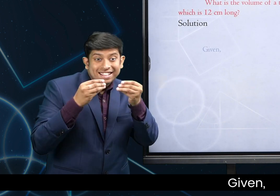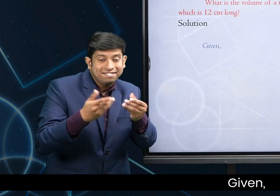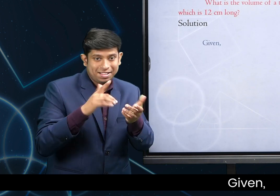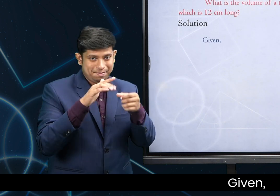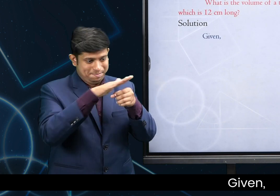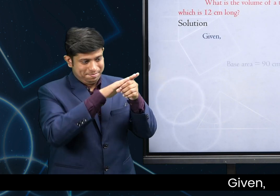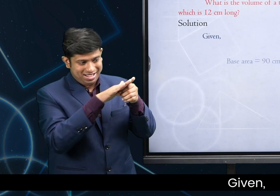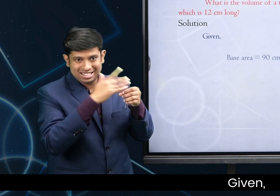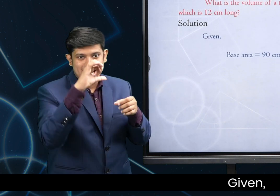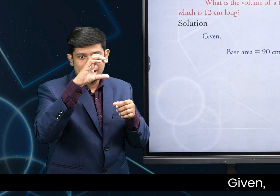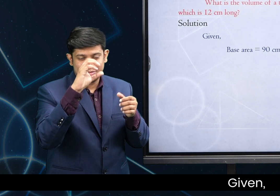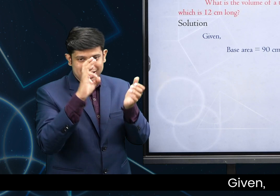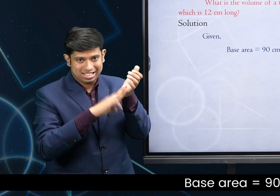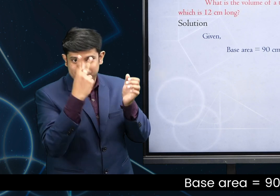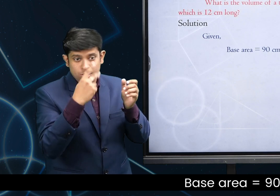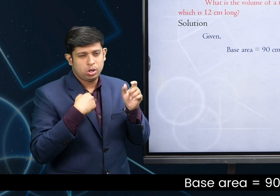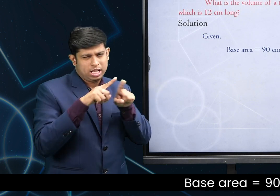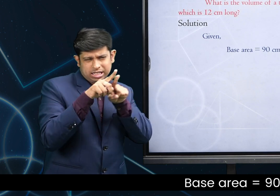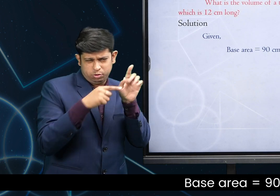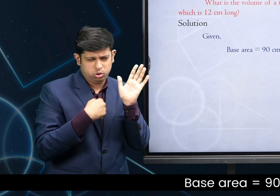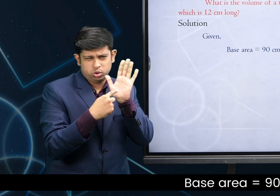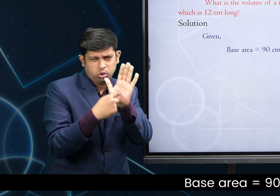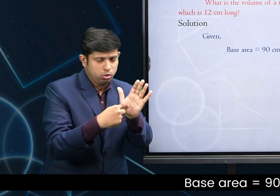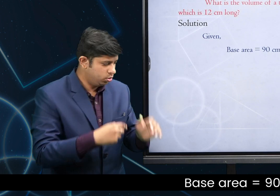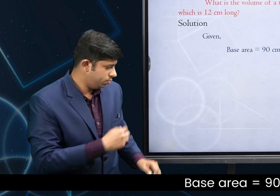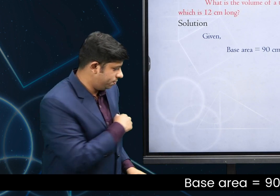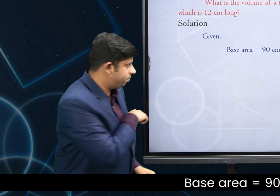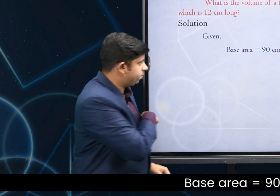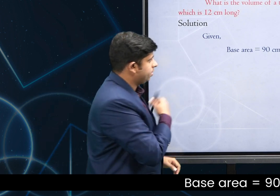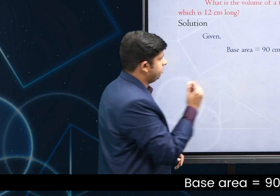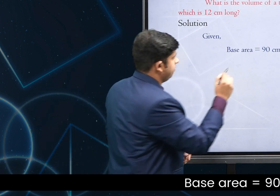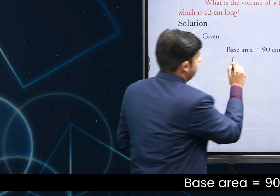Given base area is equal to 90 cm square,